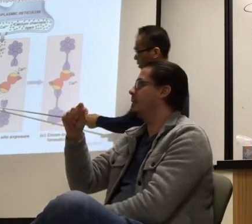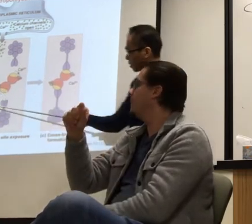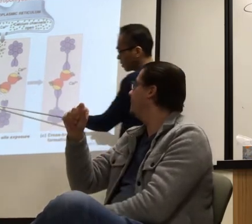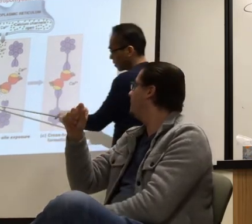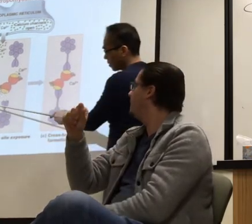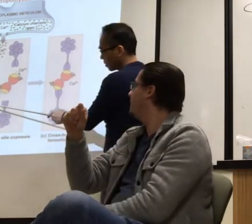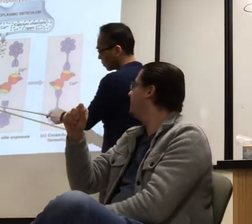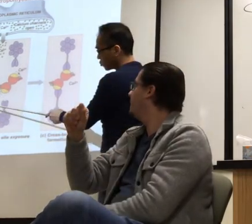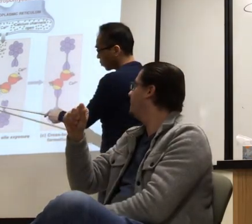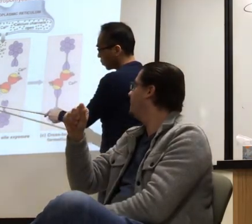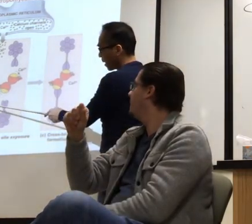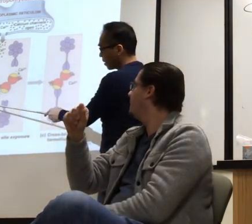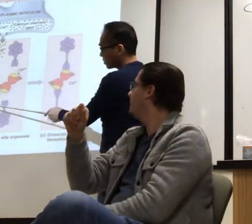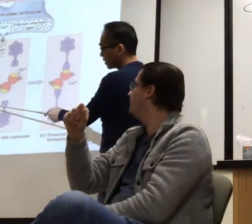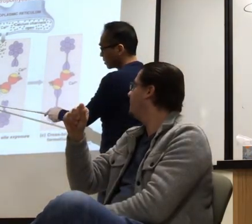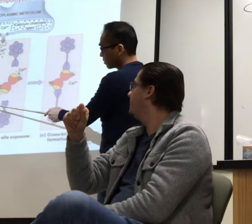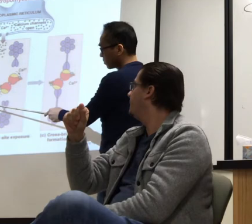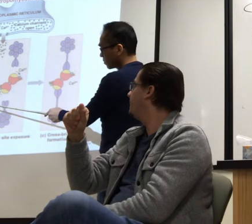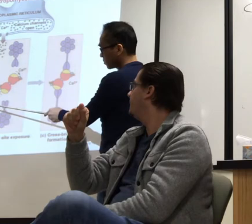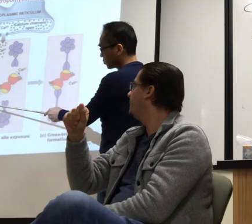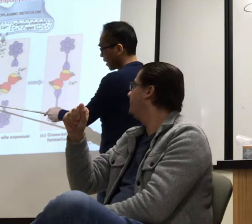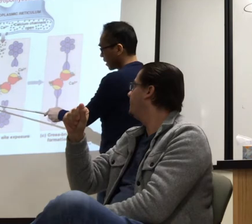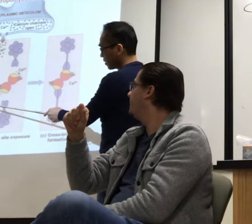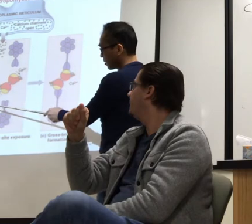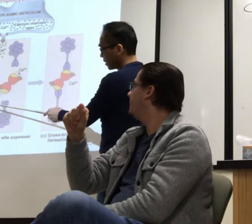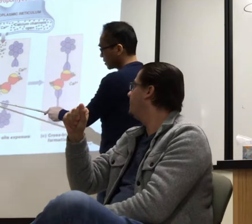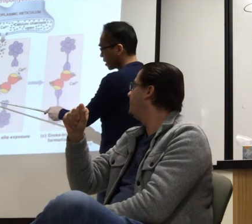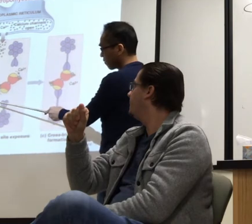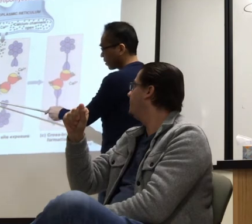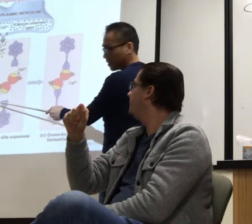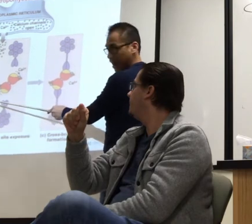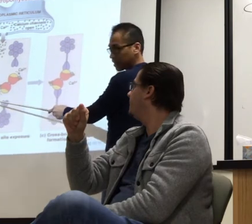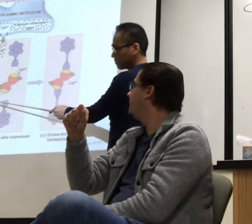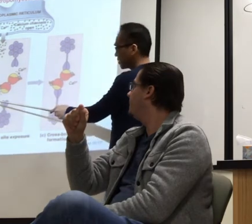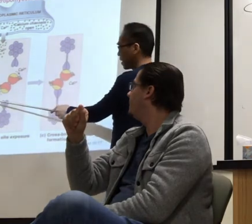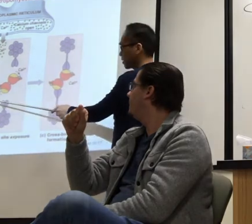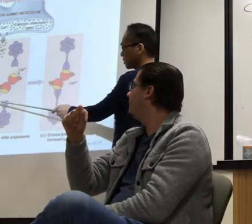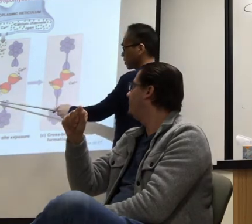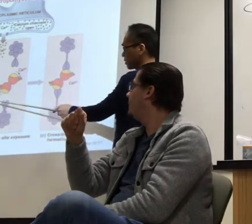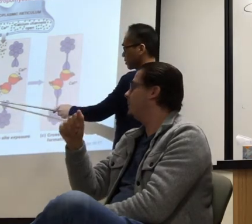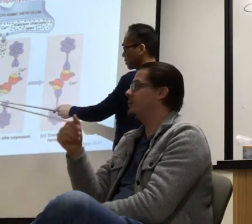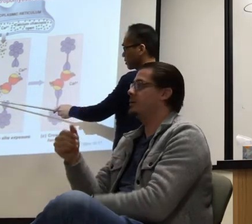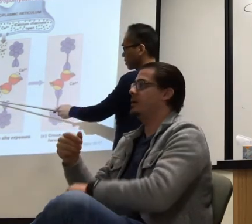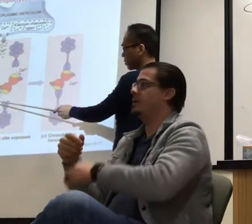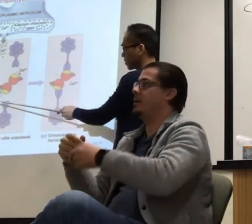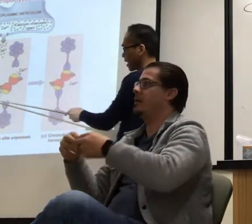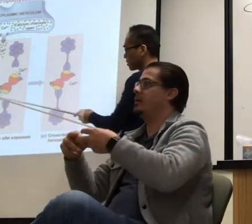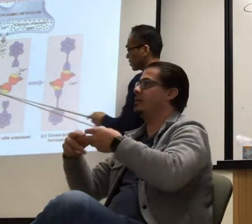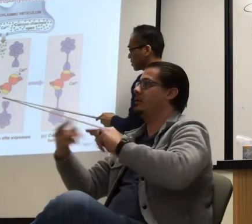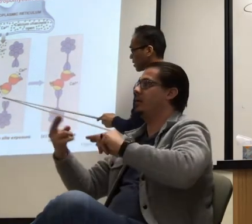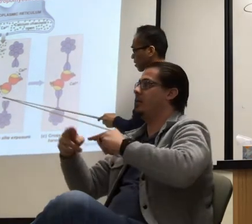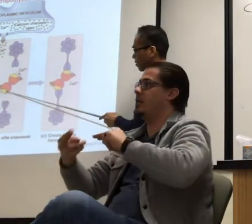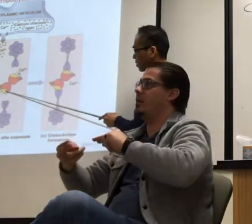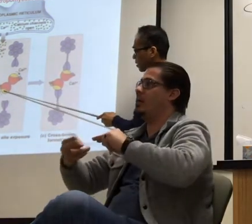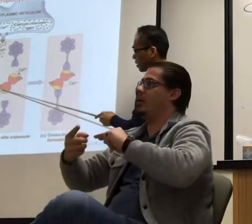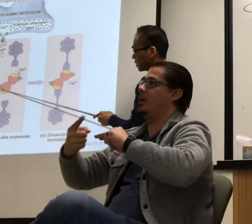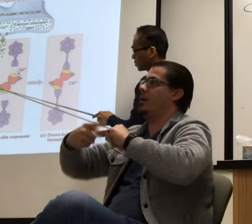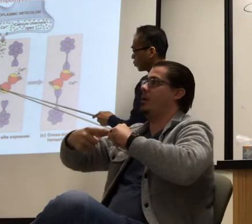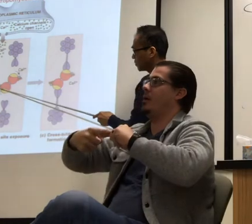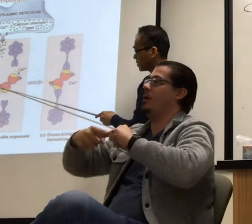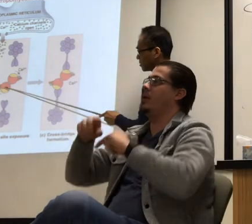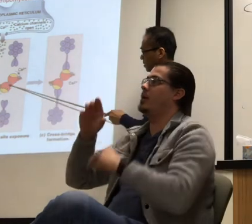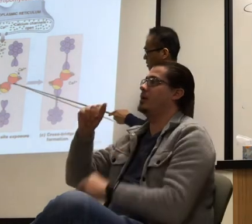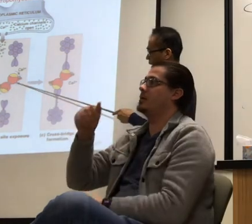sweeping the tropomyosin strand. It's covering the active site. When calcium is there,